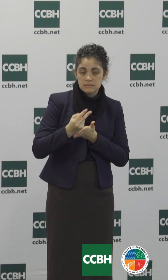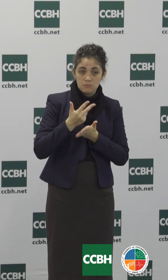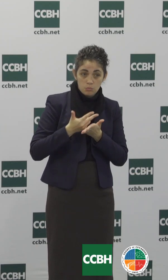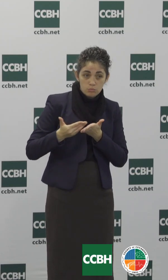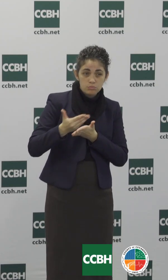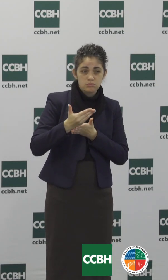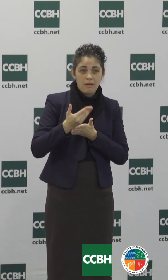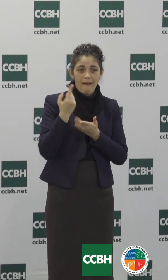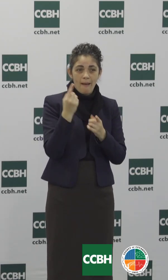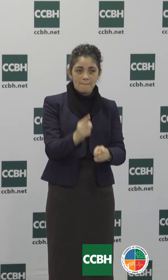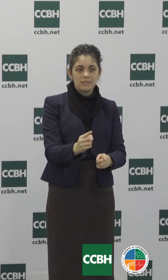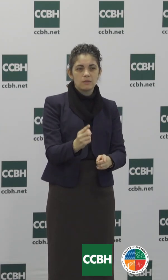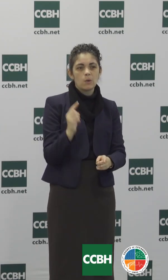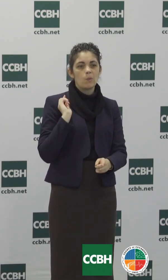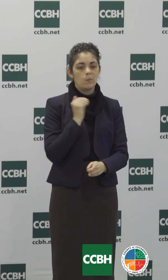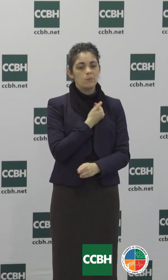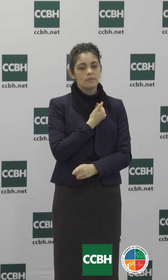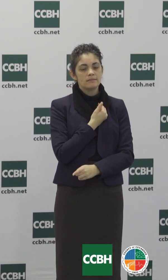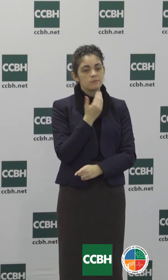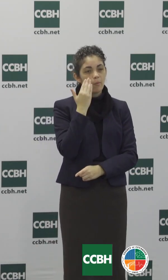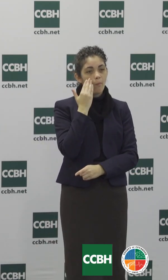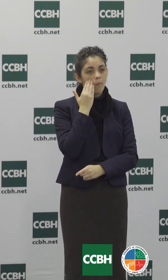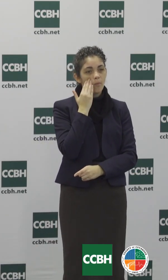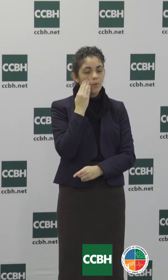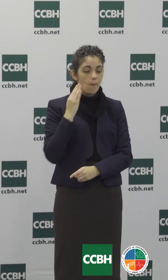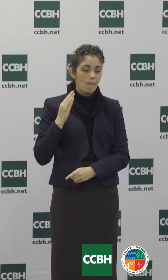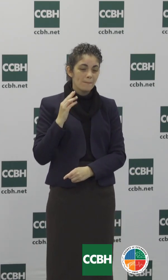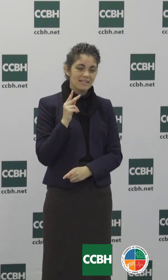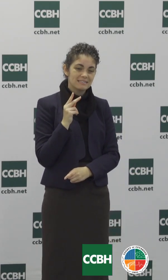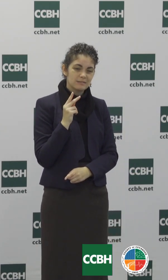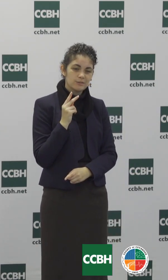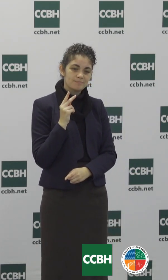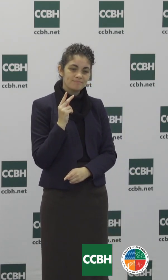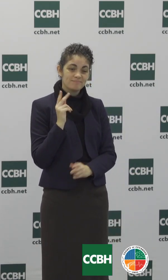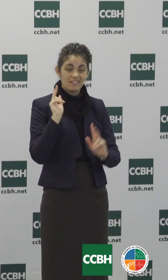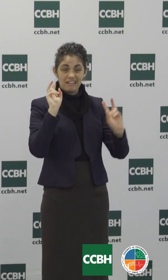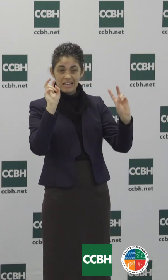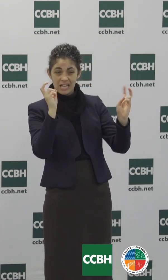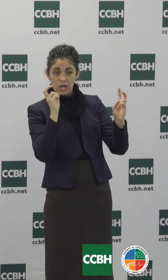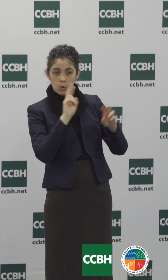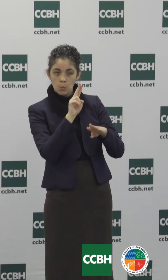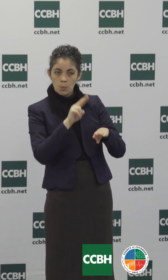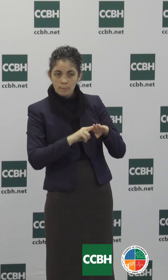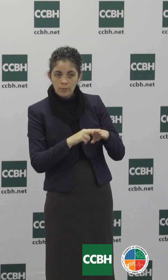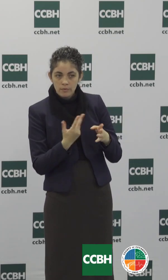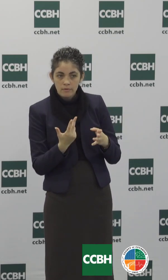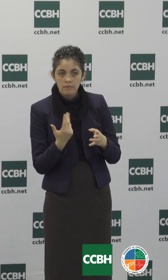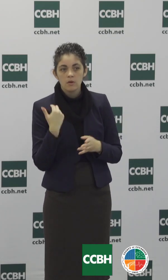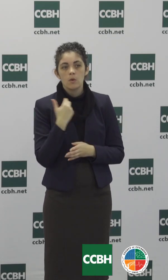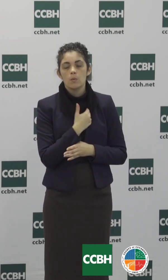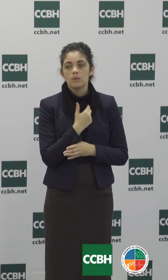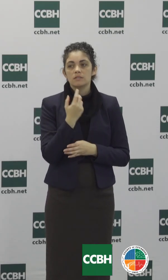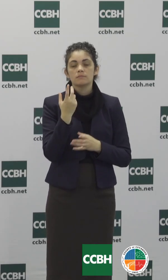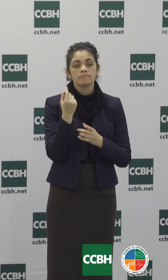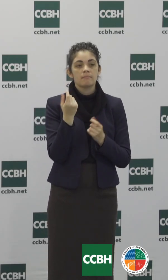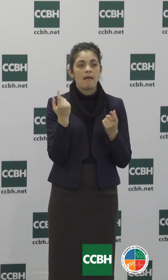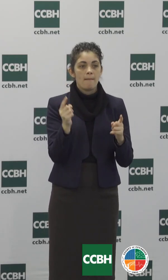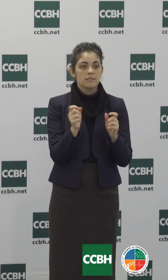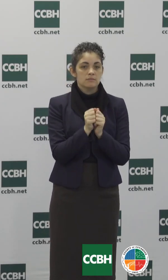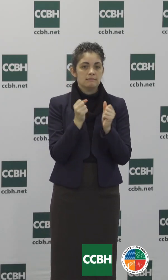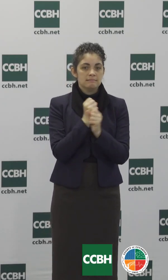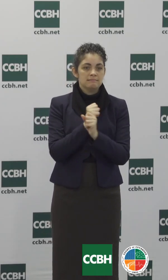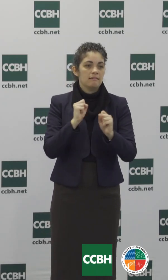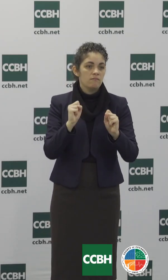emerges about how we begin to return to some sense of normalcy in some ways, that we're doing it safely and